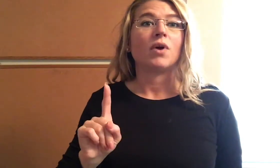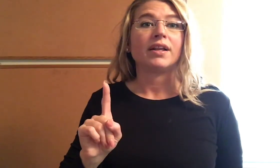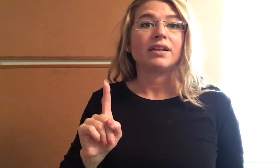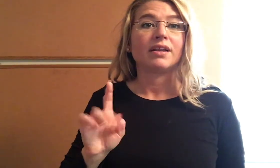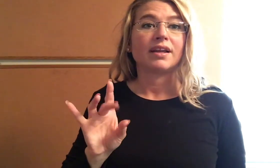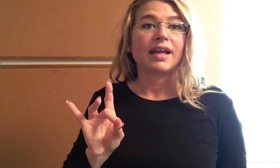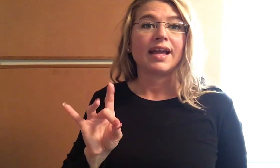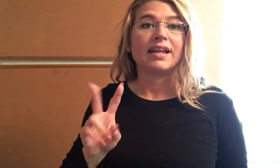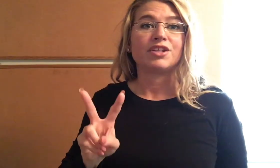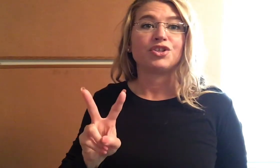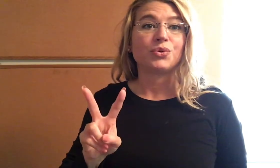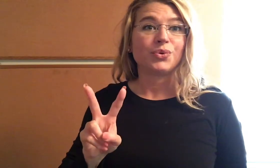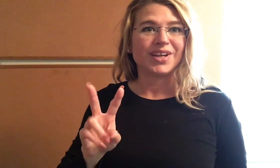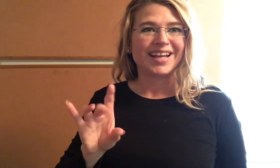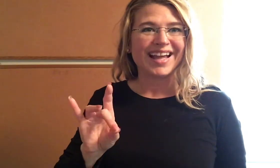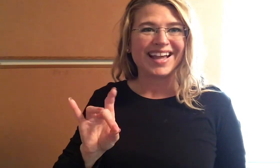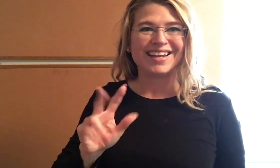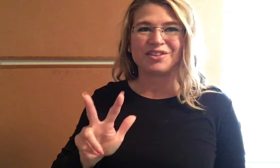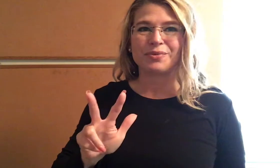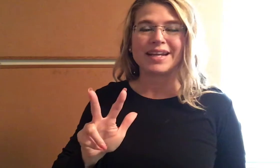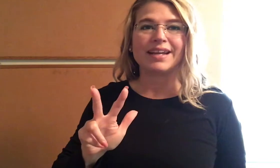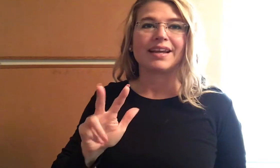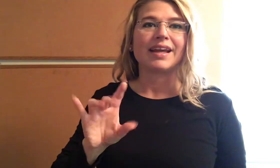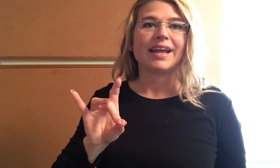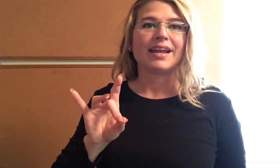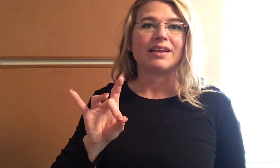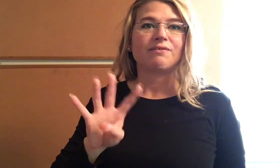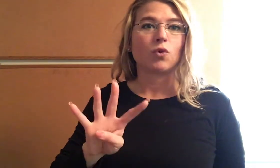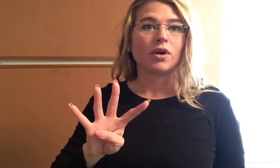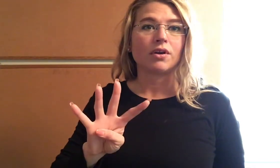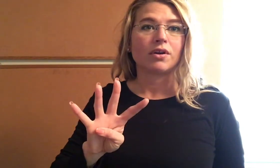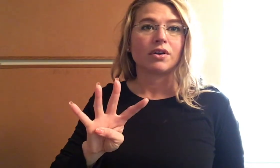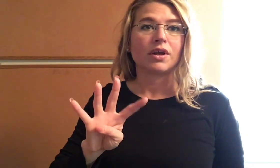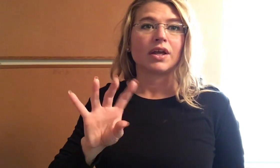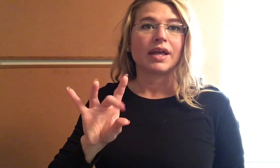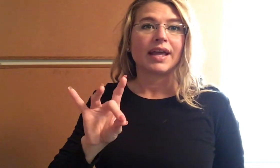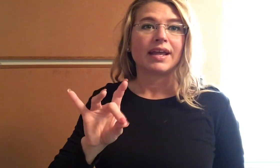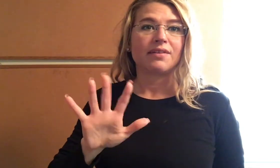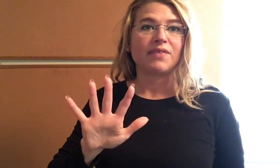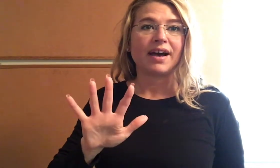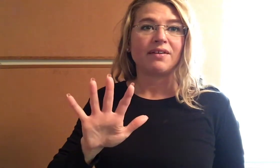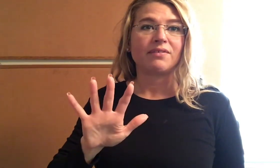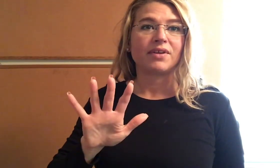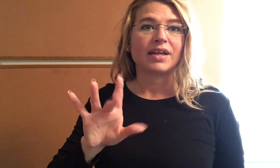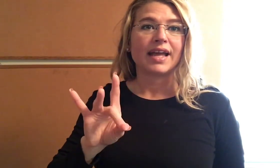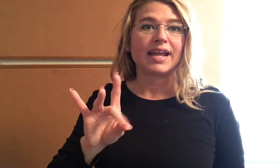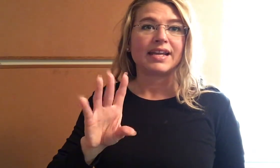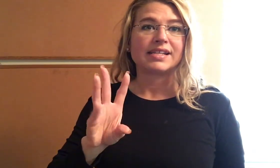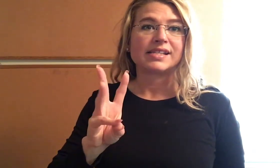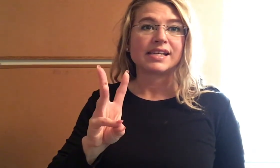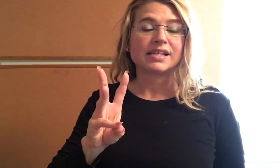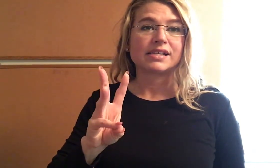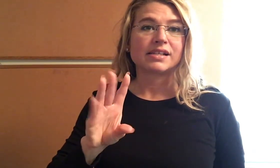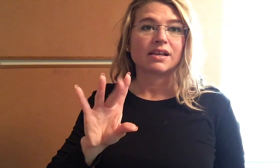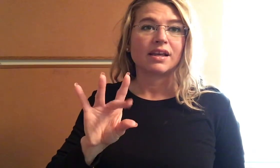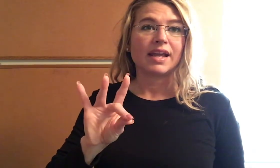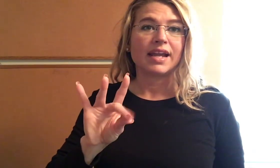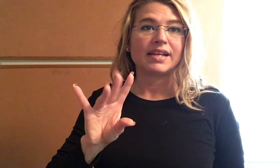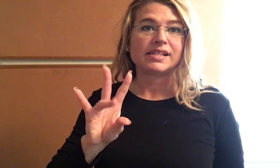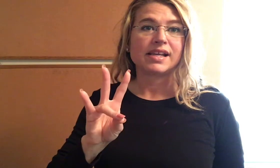81, 82, 83, 84, 85, 86,